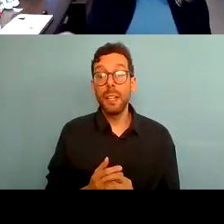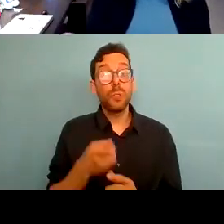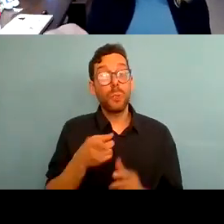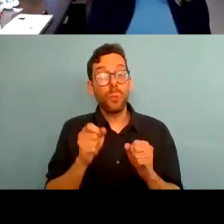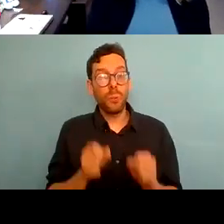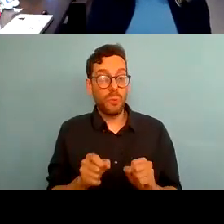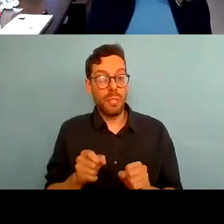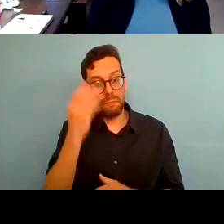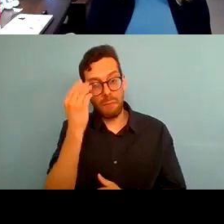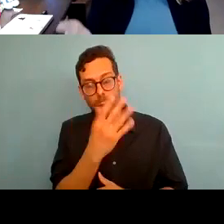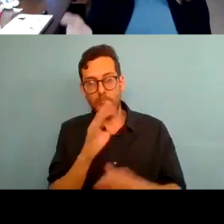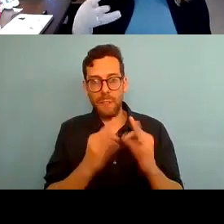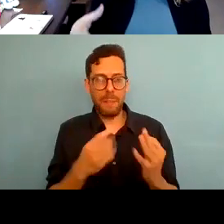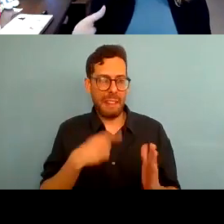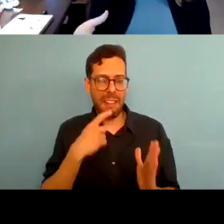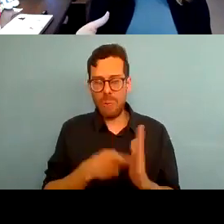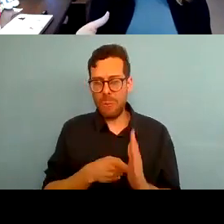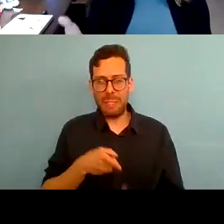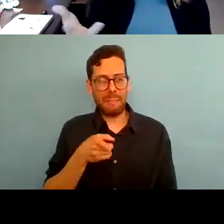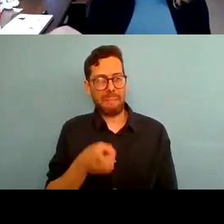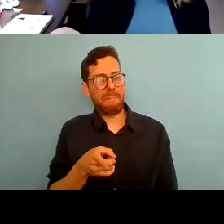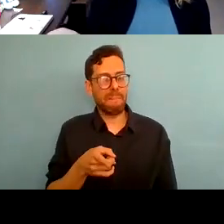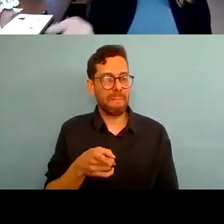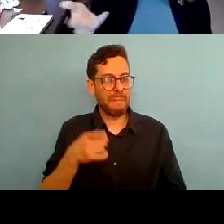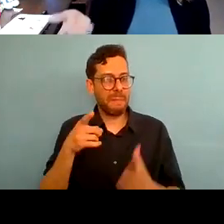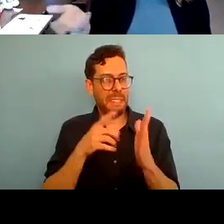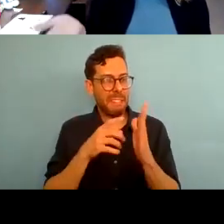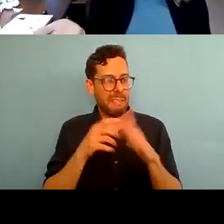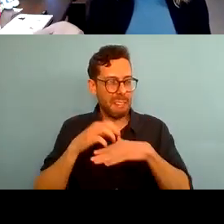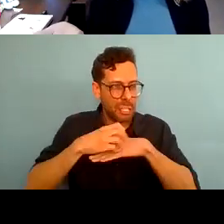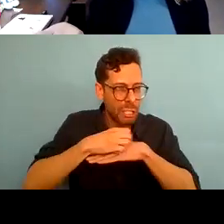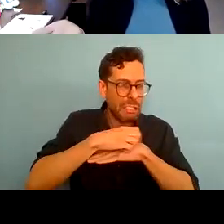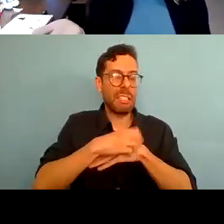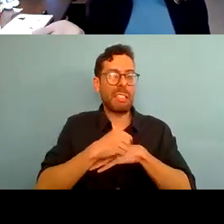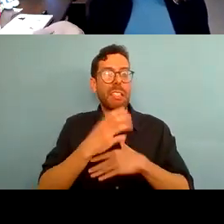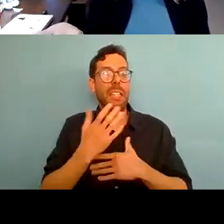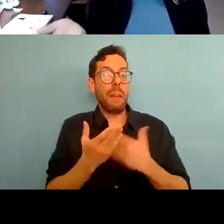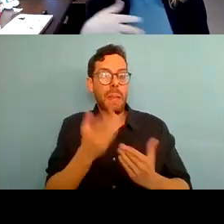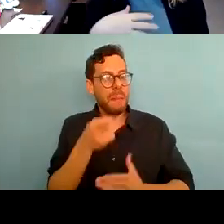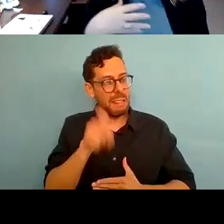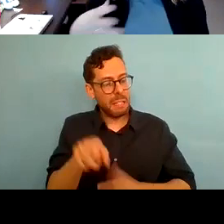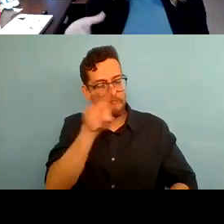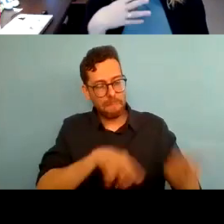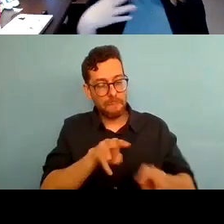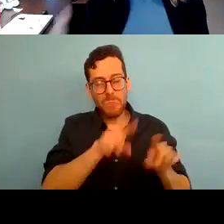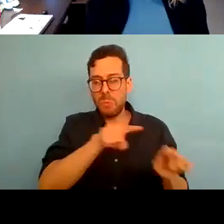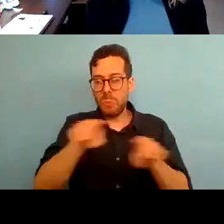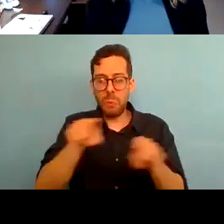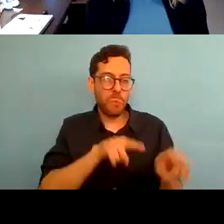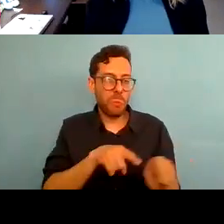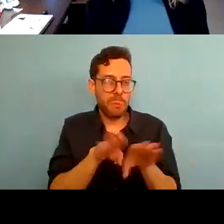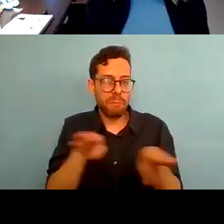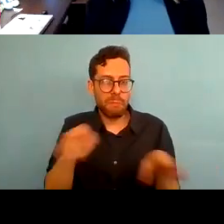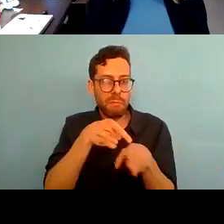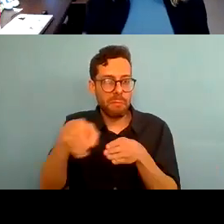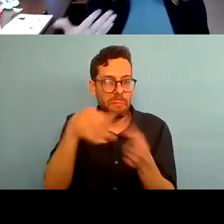Johnny's really itchy. And he really looks like he could maybe could use a tune-up at the pediatrician's. It doesn't mean you're saying, I think there's something